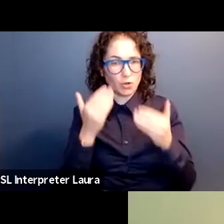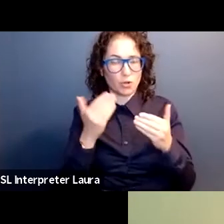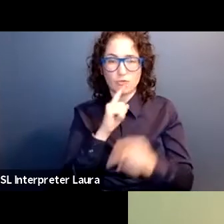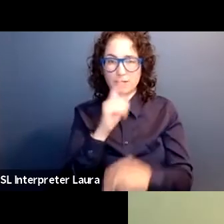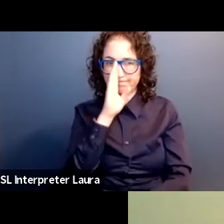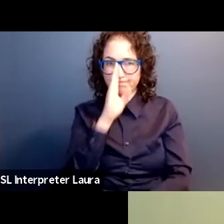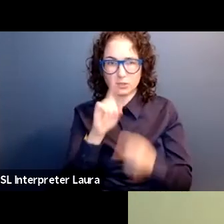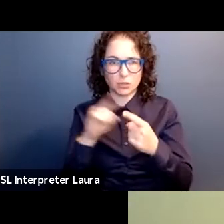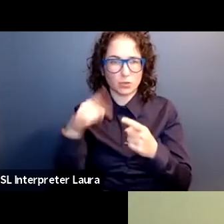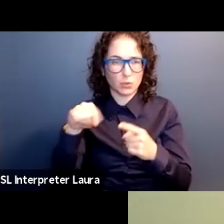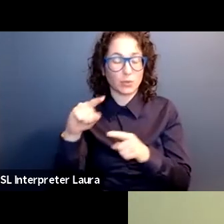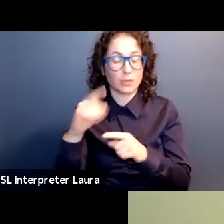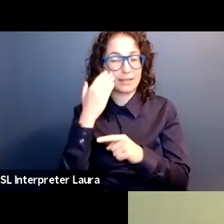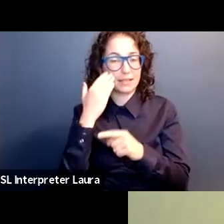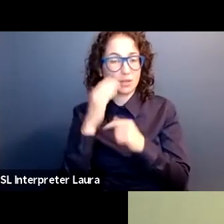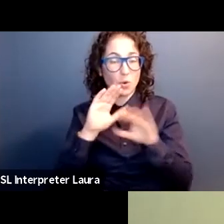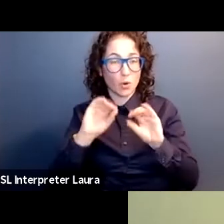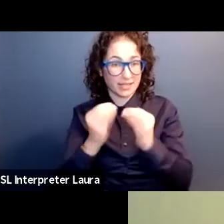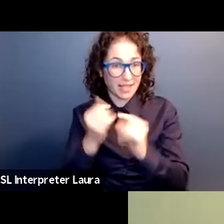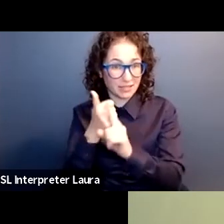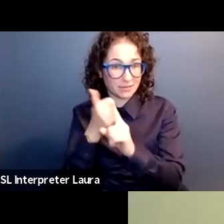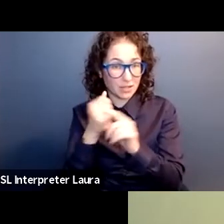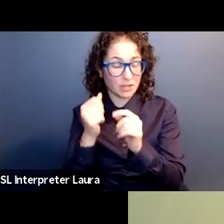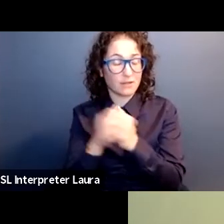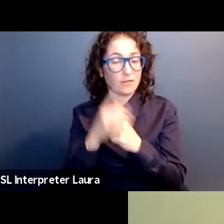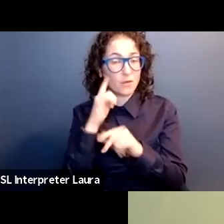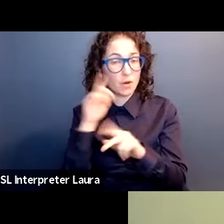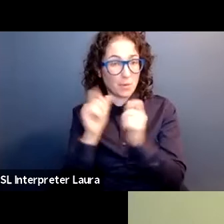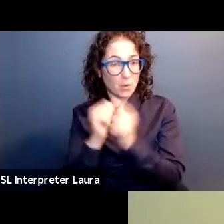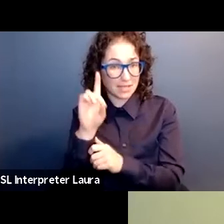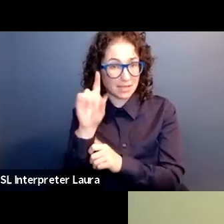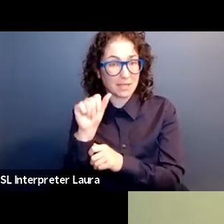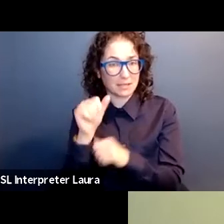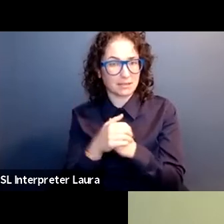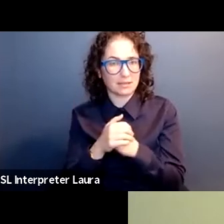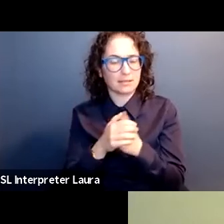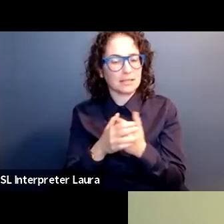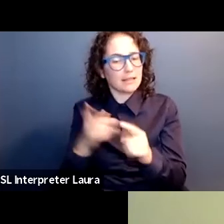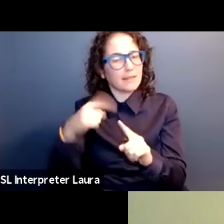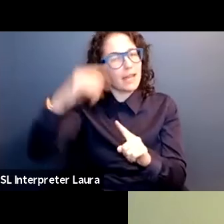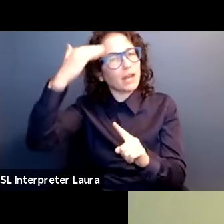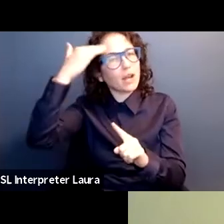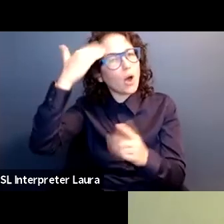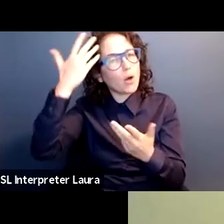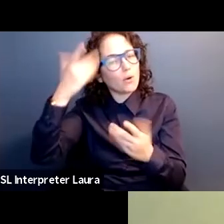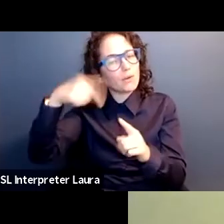the DPOs, to the organization with the of people with disability, because they know the sector, they know